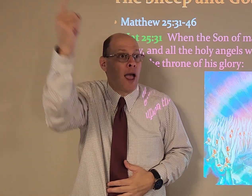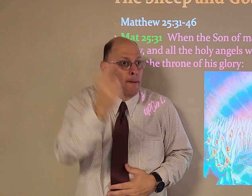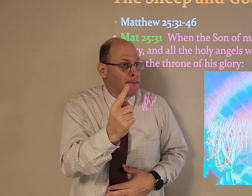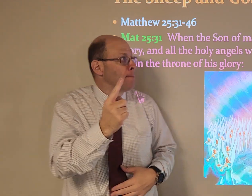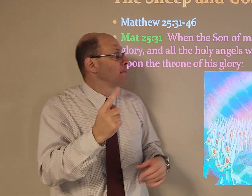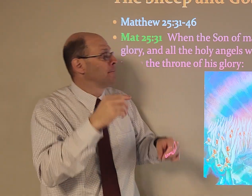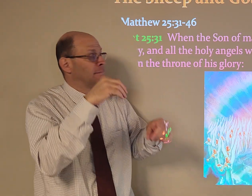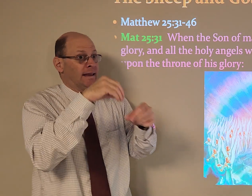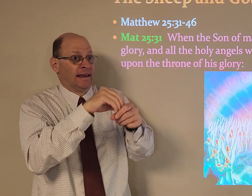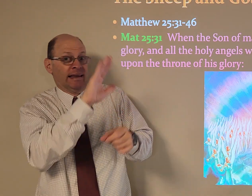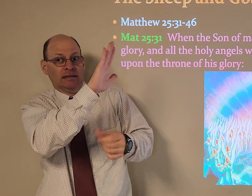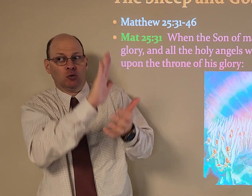it's talking about the future,